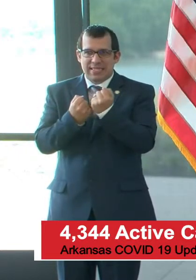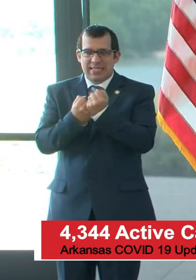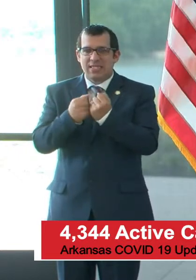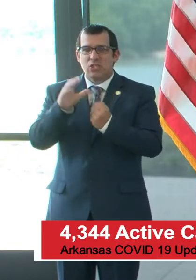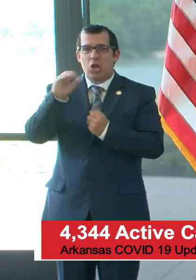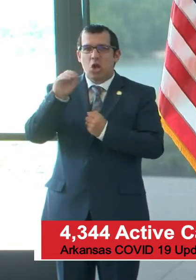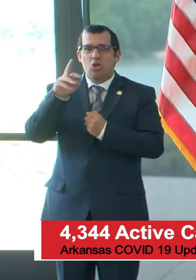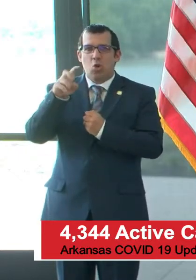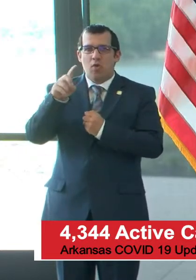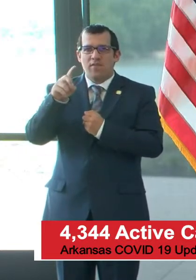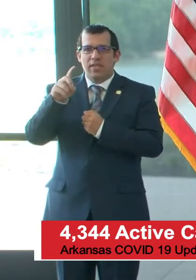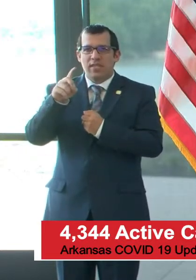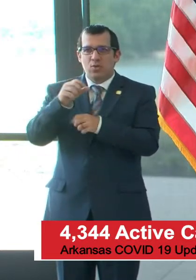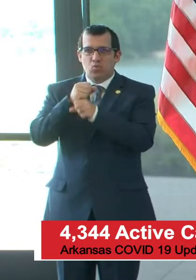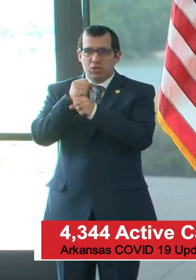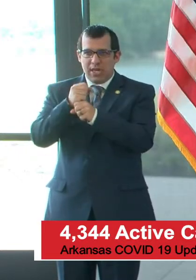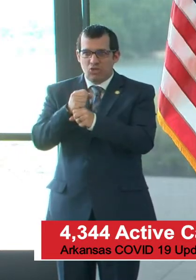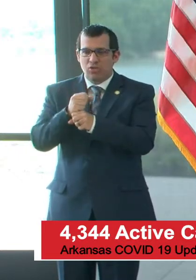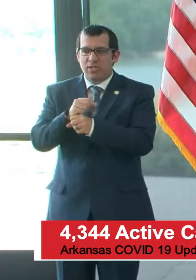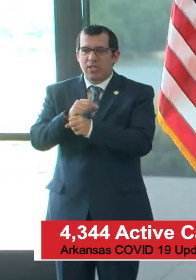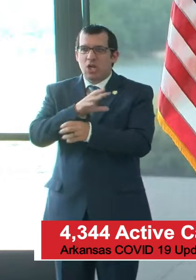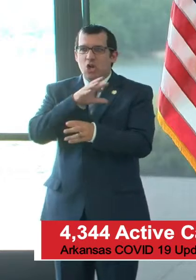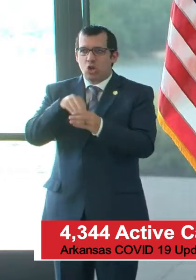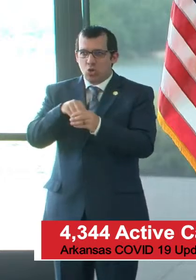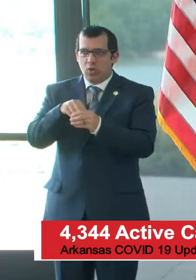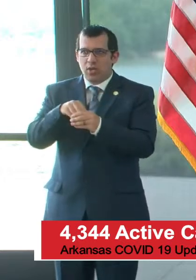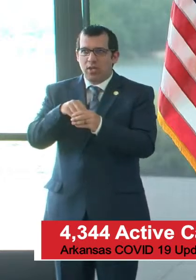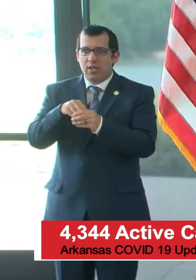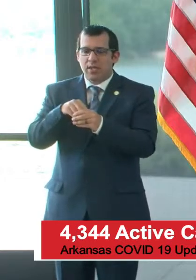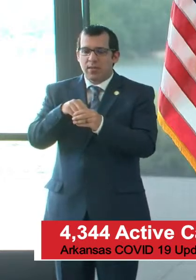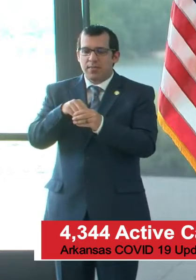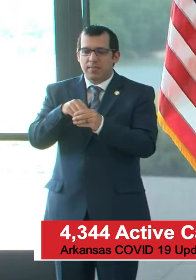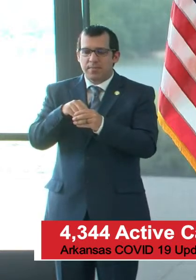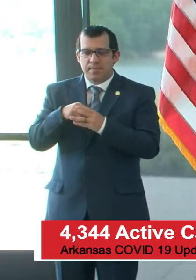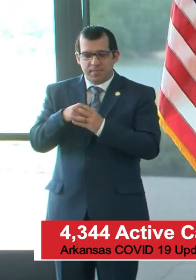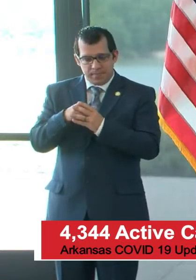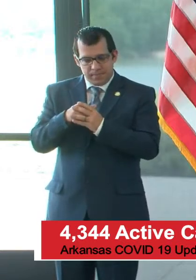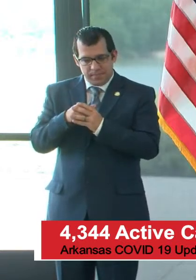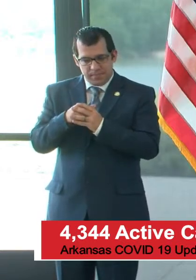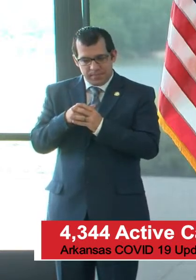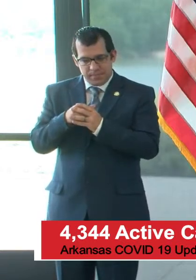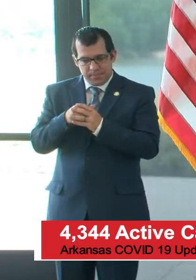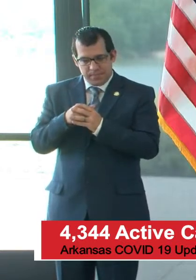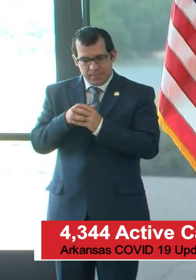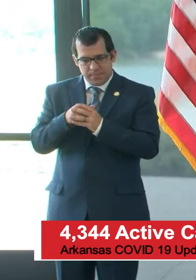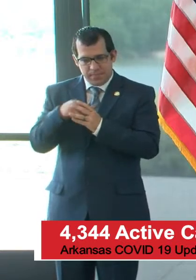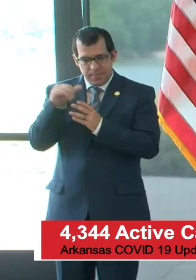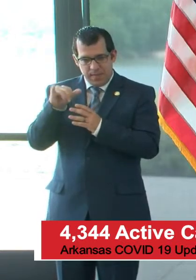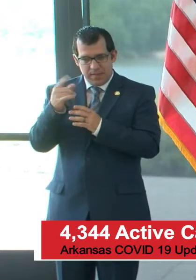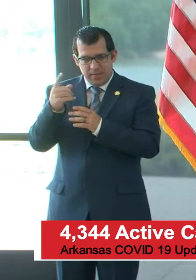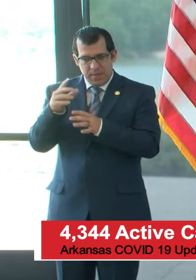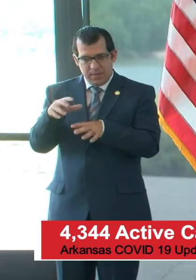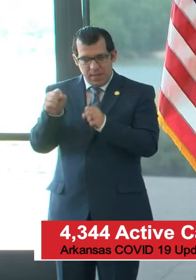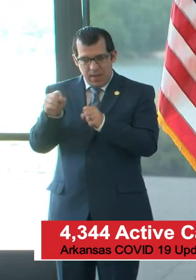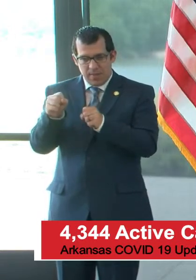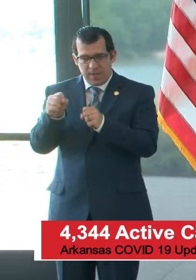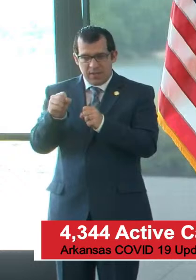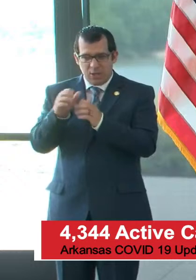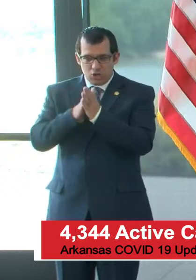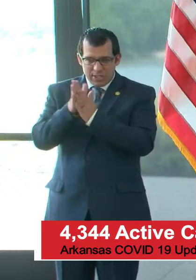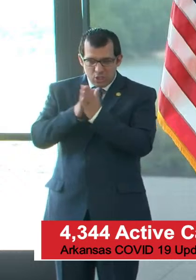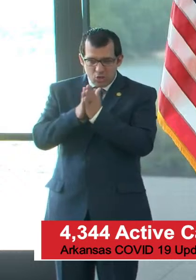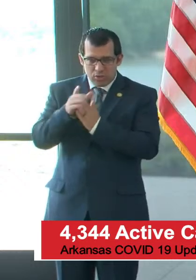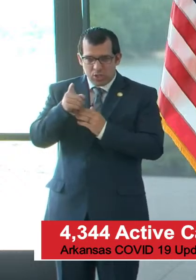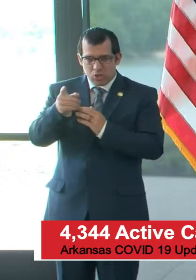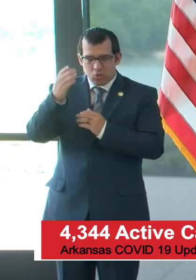COVID protections, including a model mask ordinance, which could be adopted. There's growing interest, as you